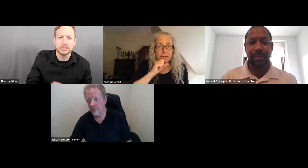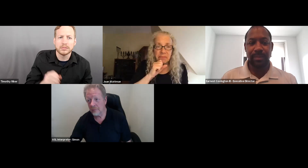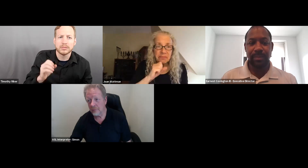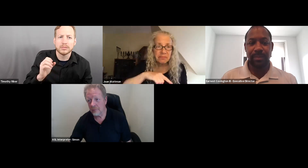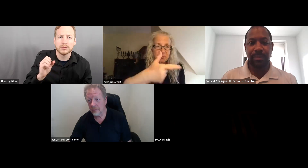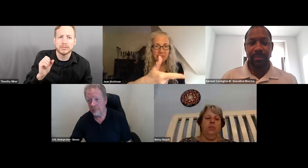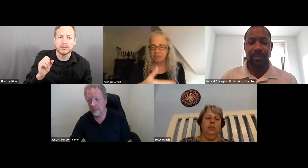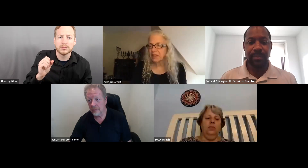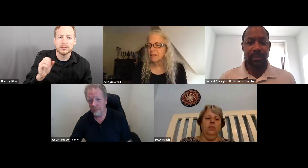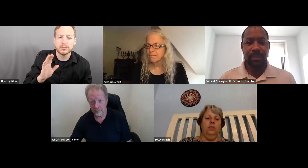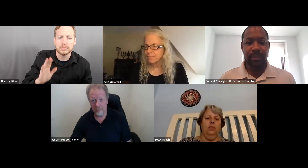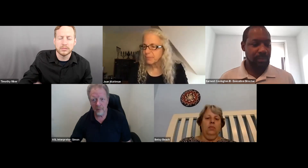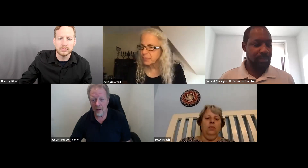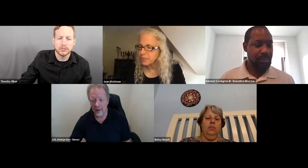Simon?